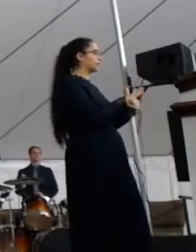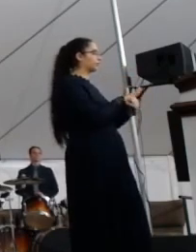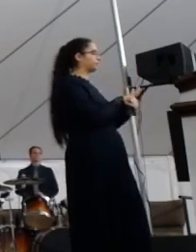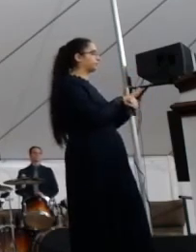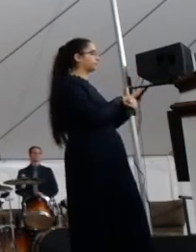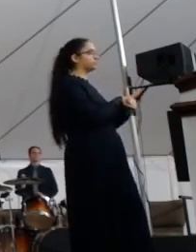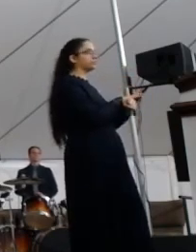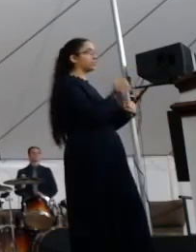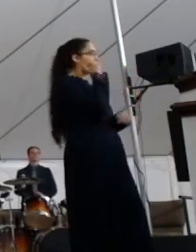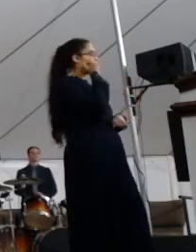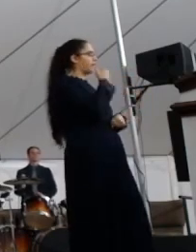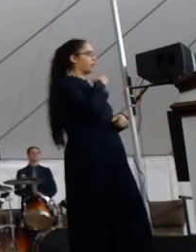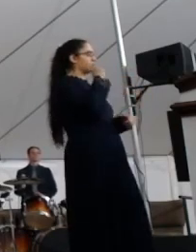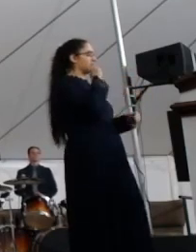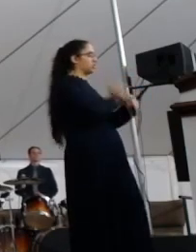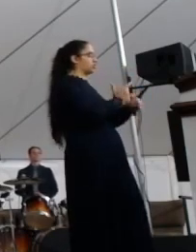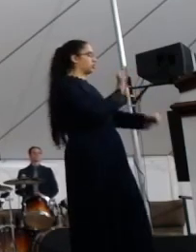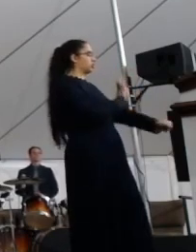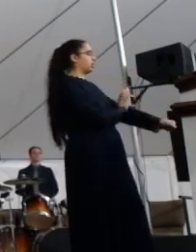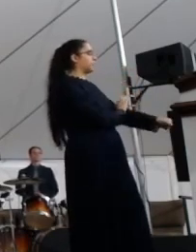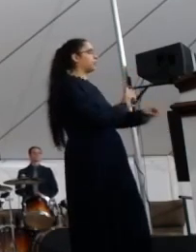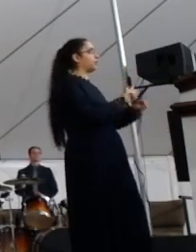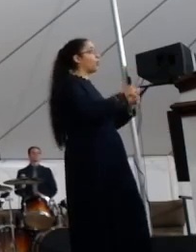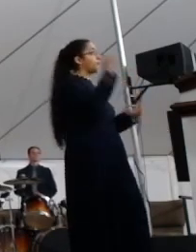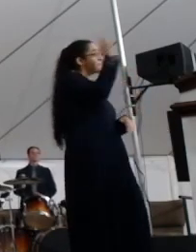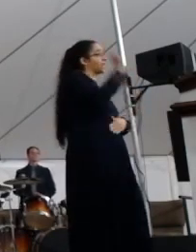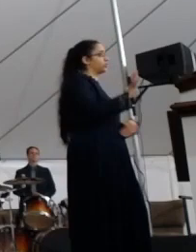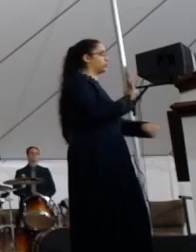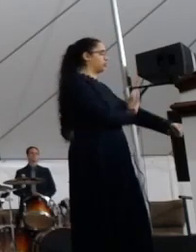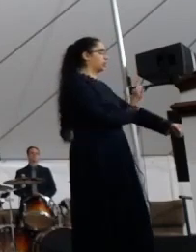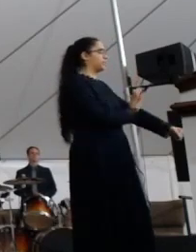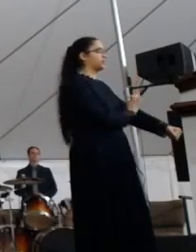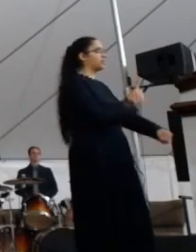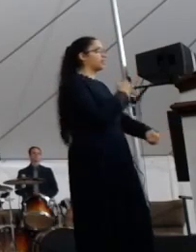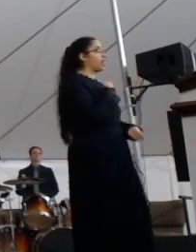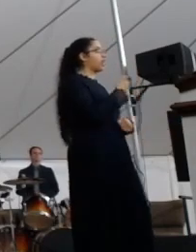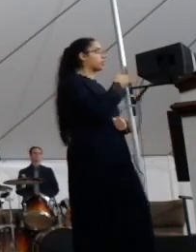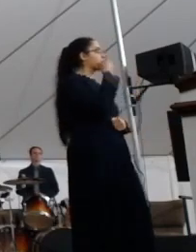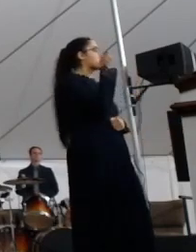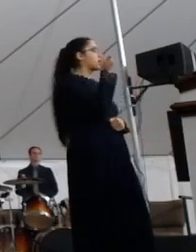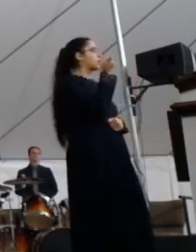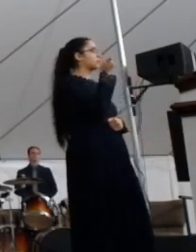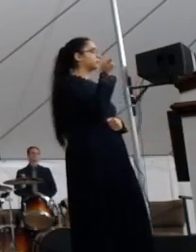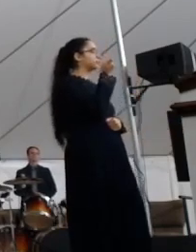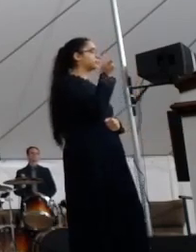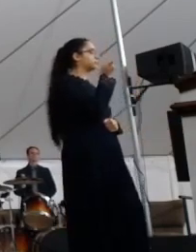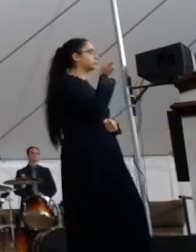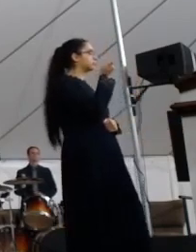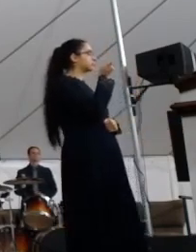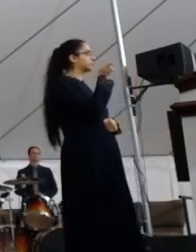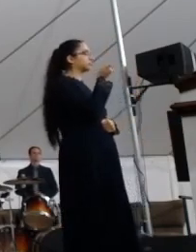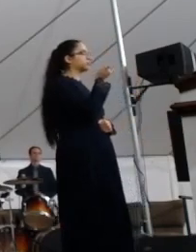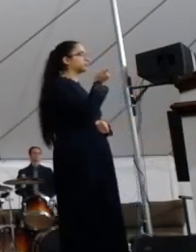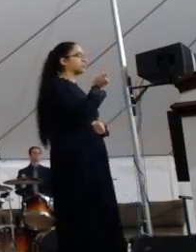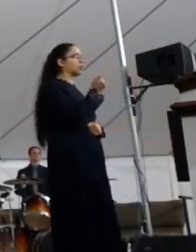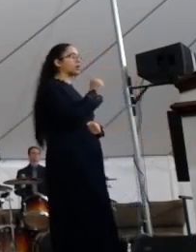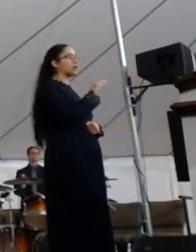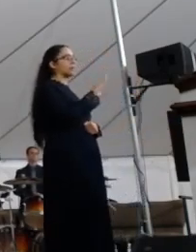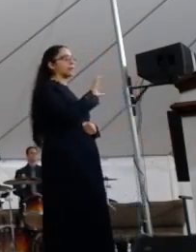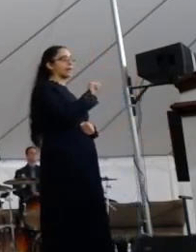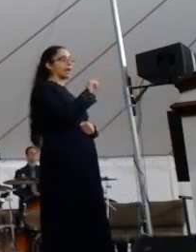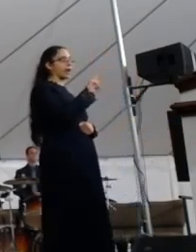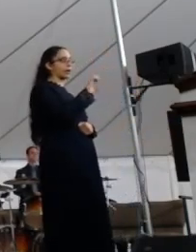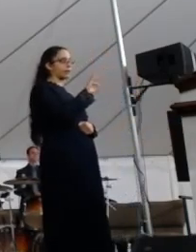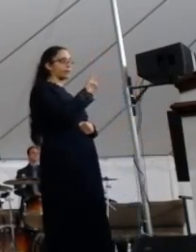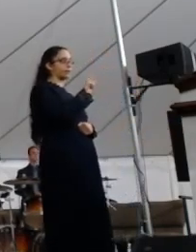If I was Sister Chapman or if I was Brother Chapman, I could do better. No. Be careful. The